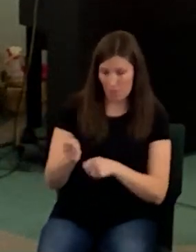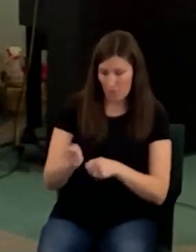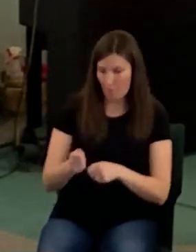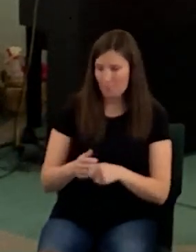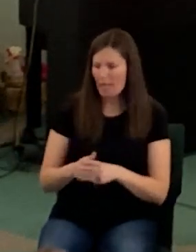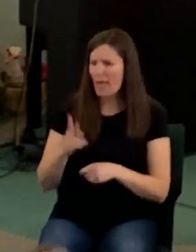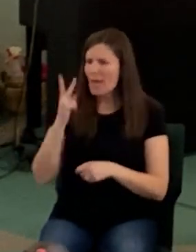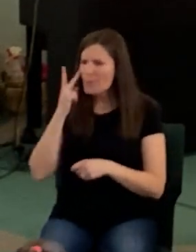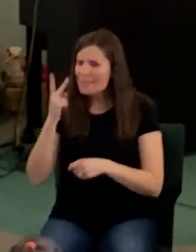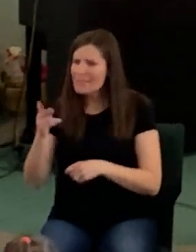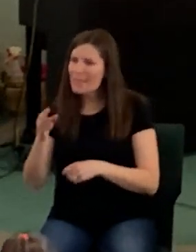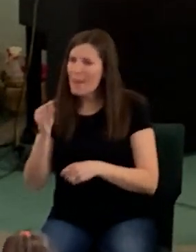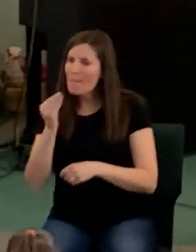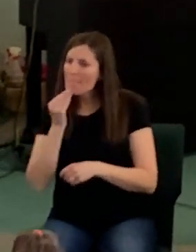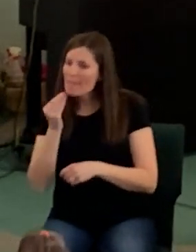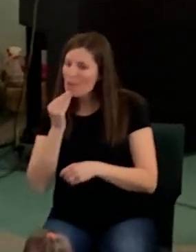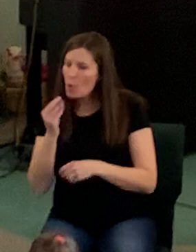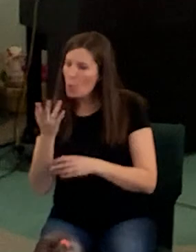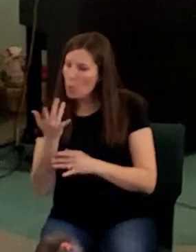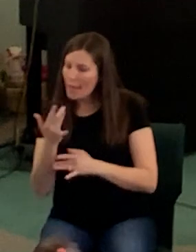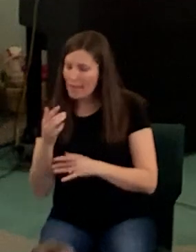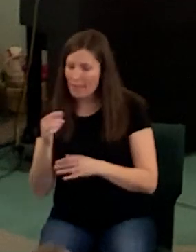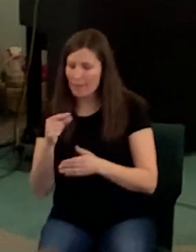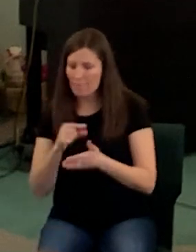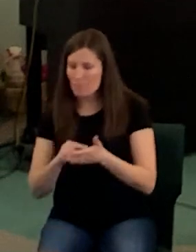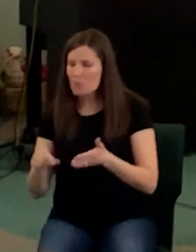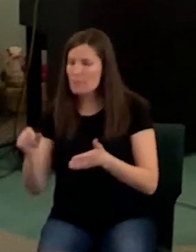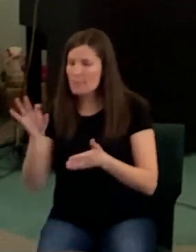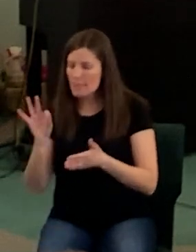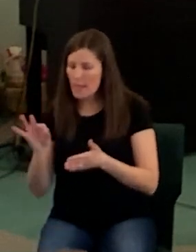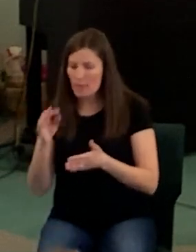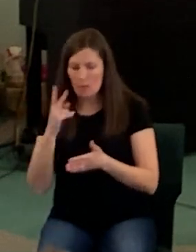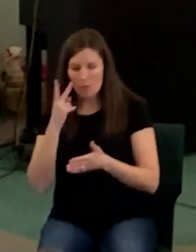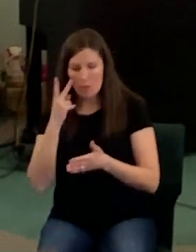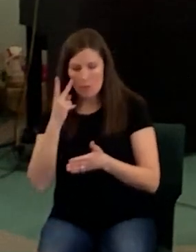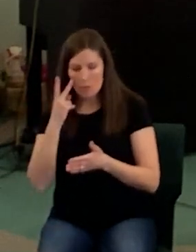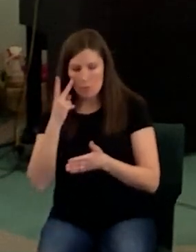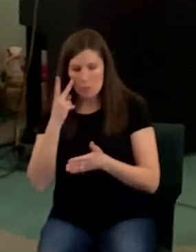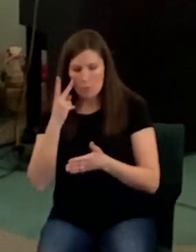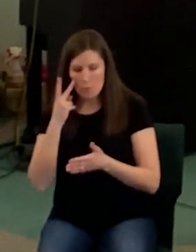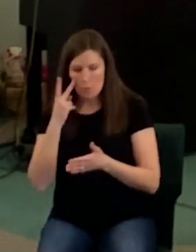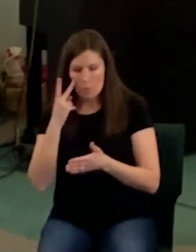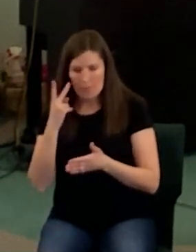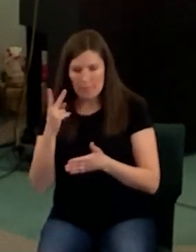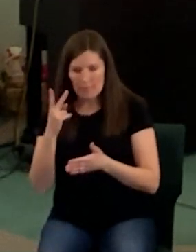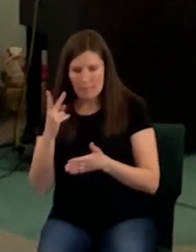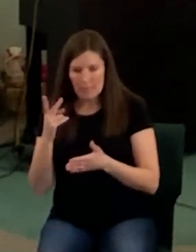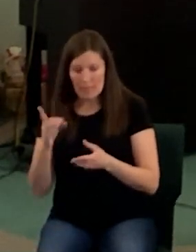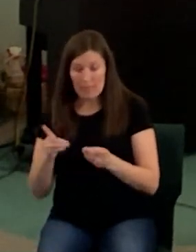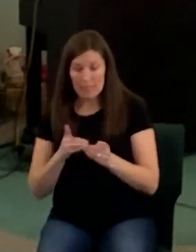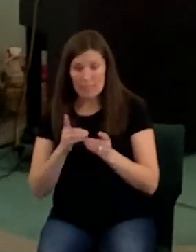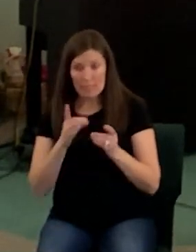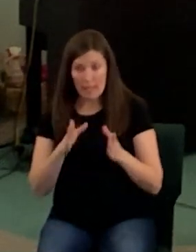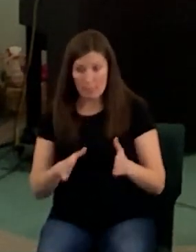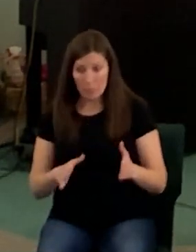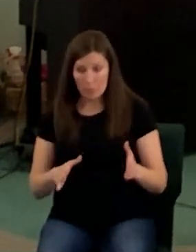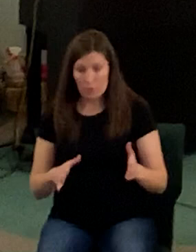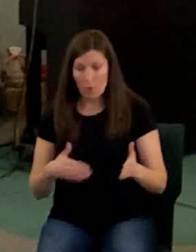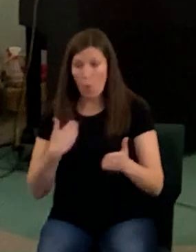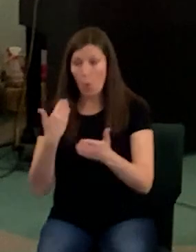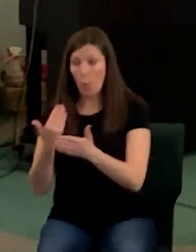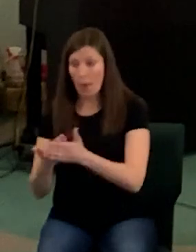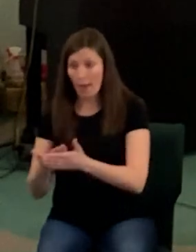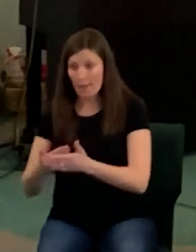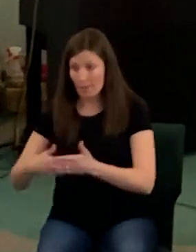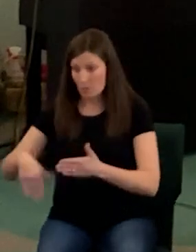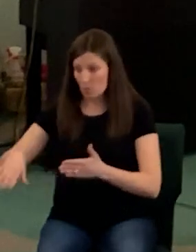And we see a meal waiting for them in verse 9. When the disciples, at least the disciples minus Peter, get to the shore.